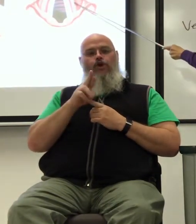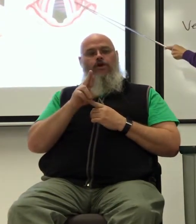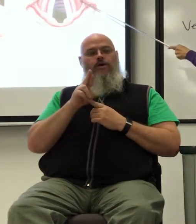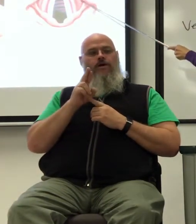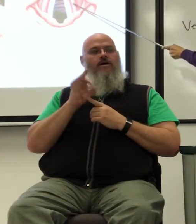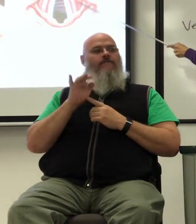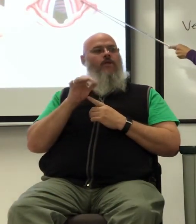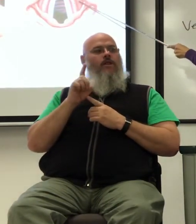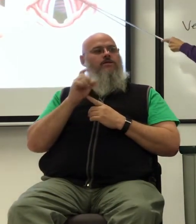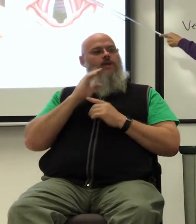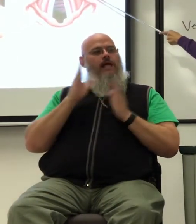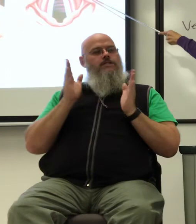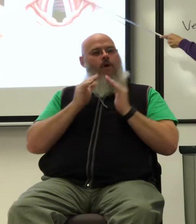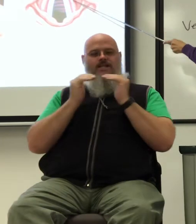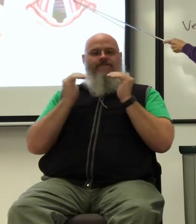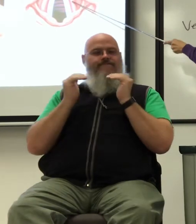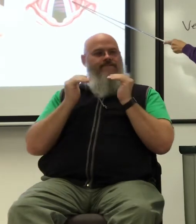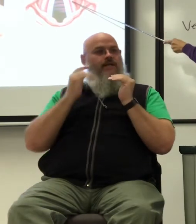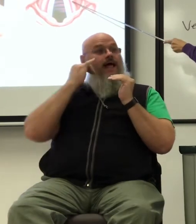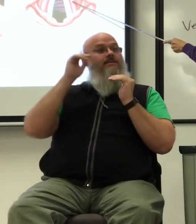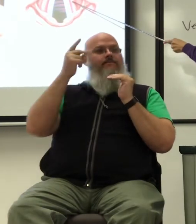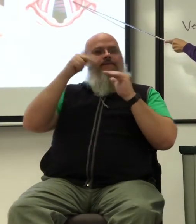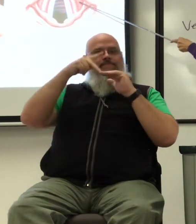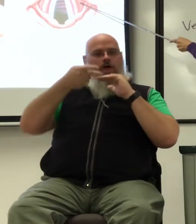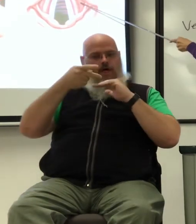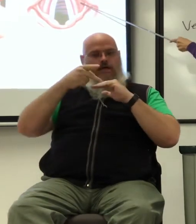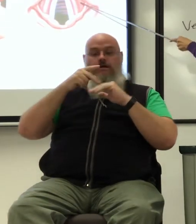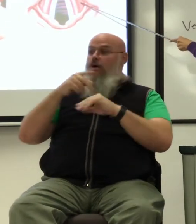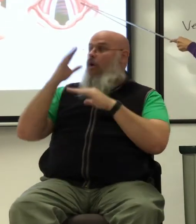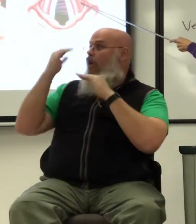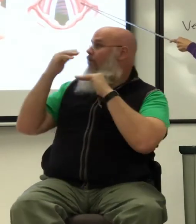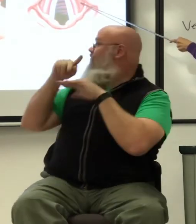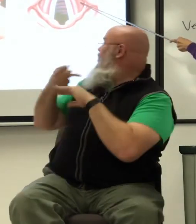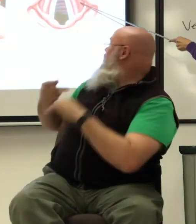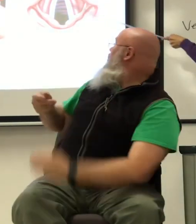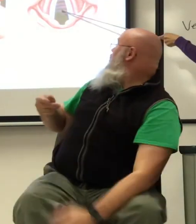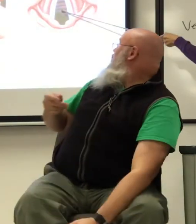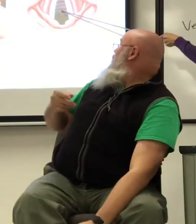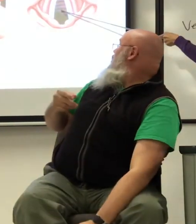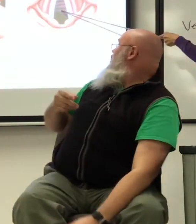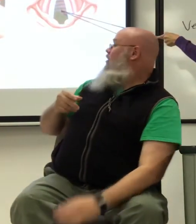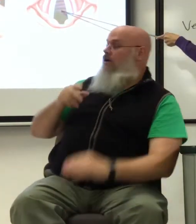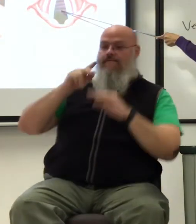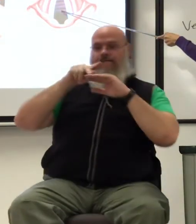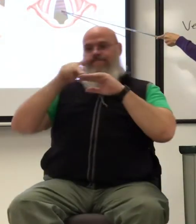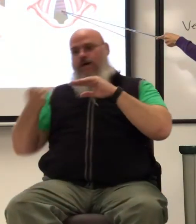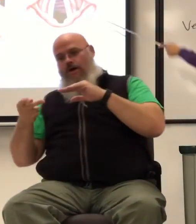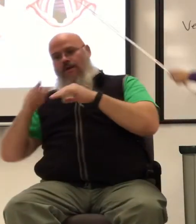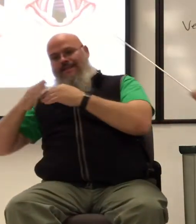like a little shelf. So if something falls, hopefully it falls this way, right? Not down the airway.